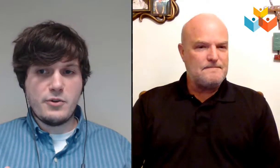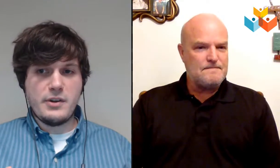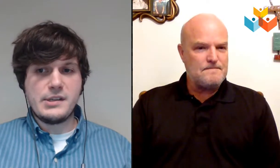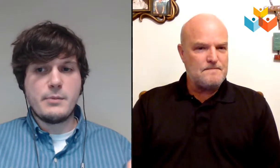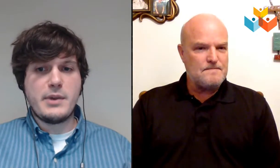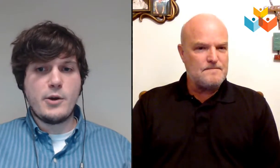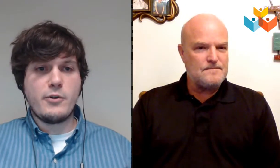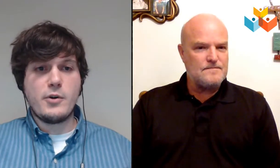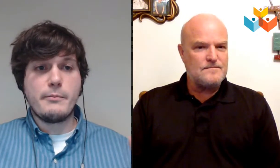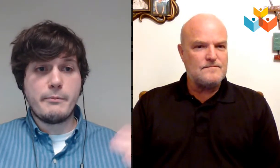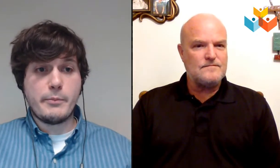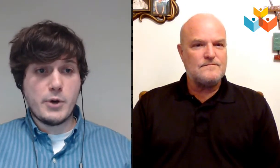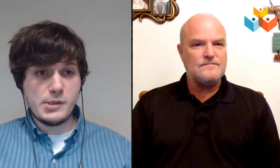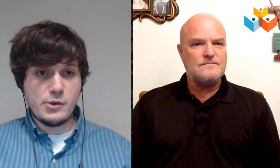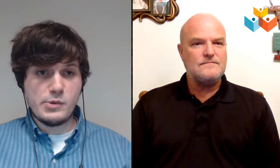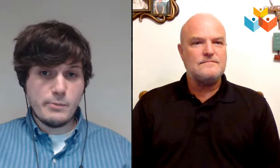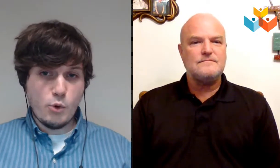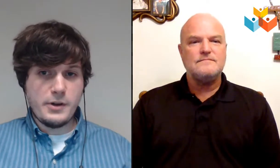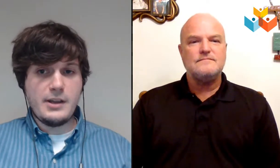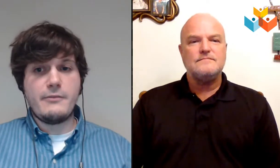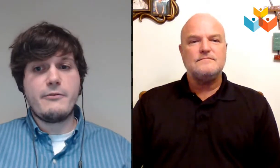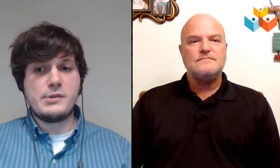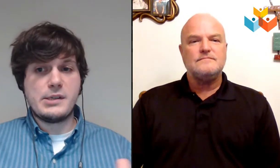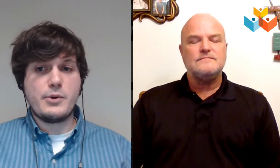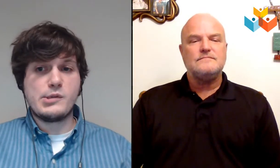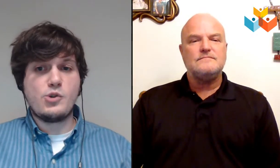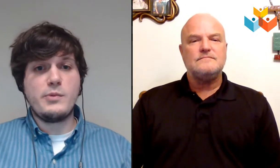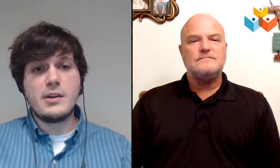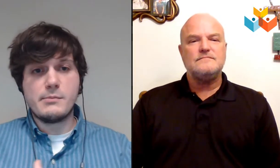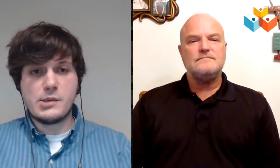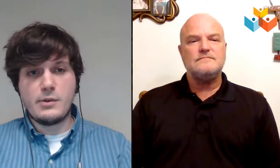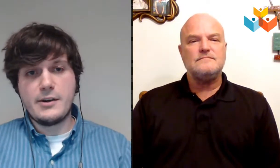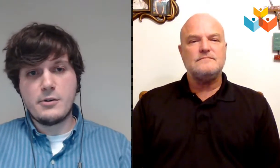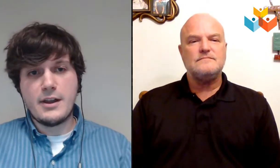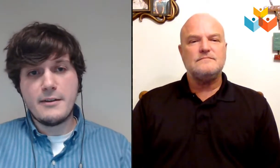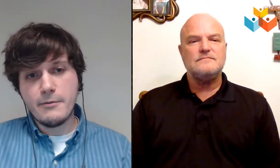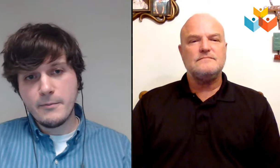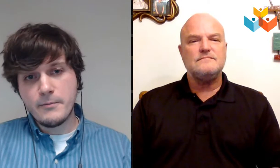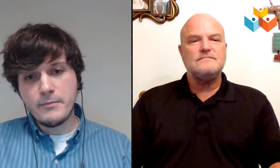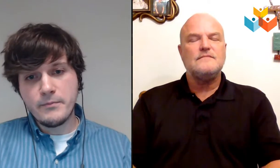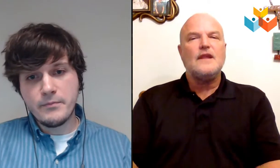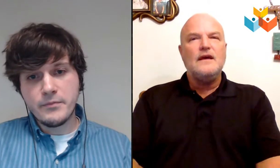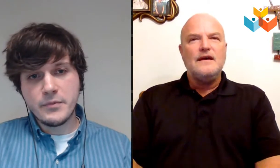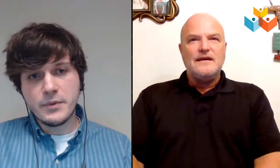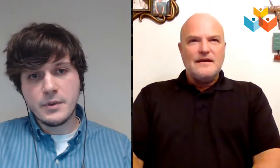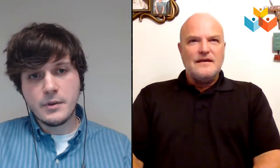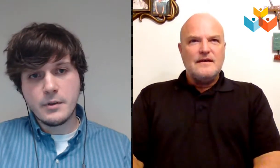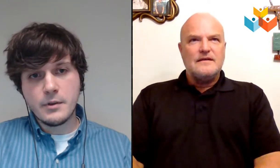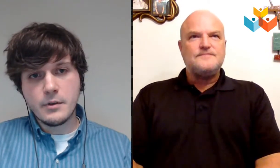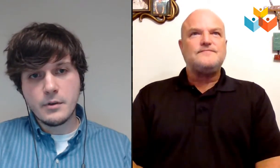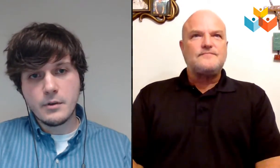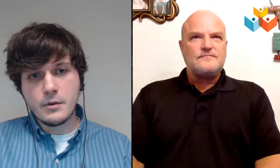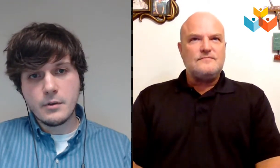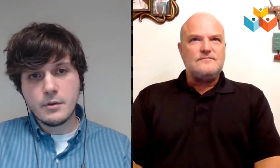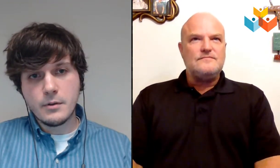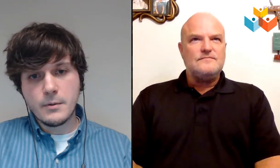learning experience compare for a person who is born deaf versus a person who becomes so later in life?